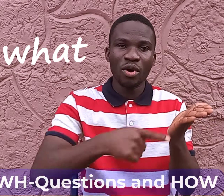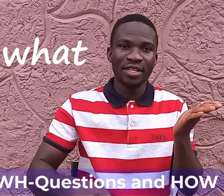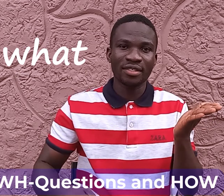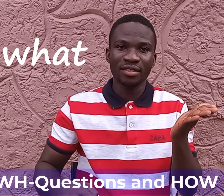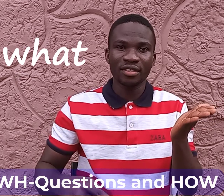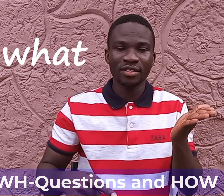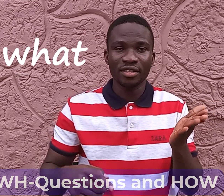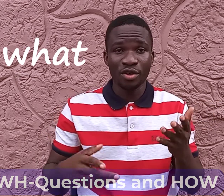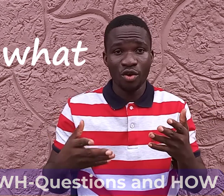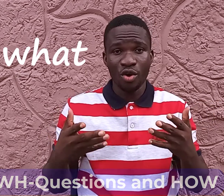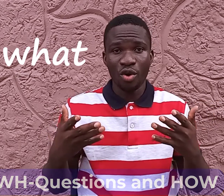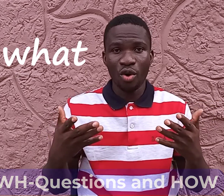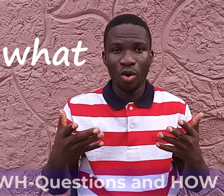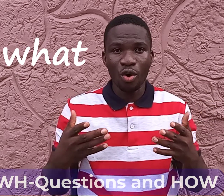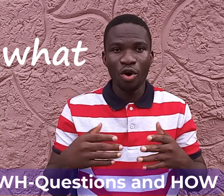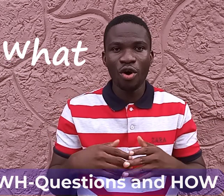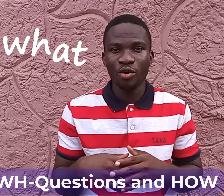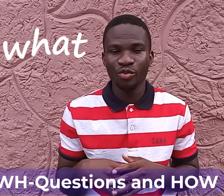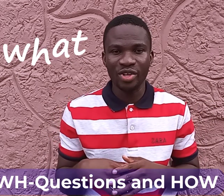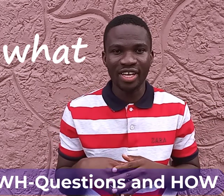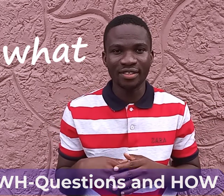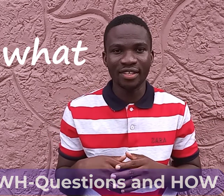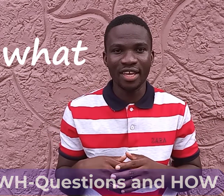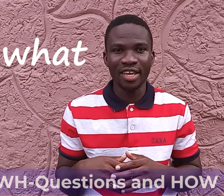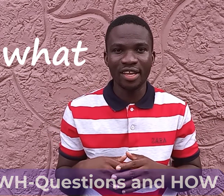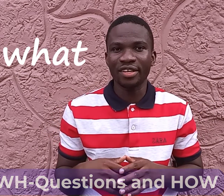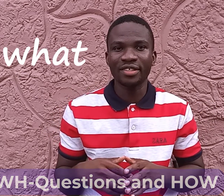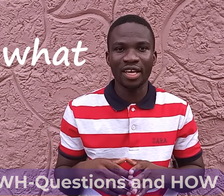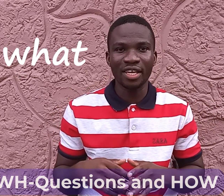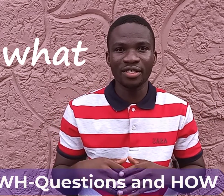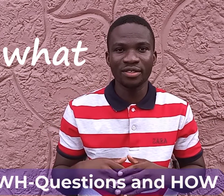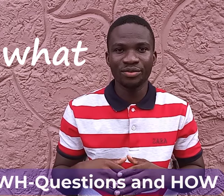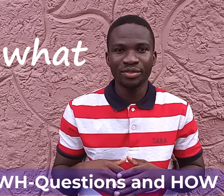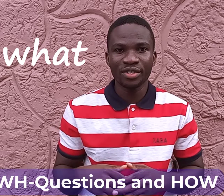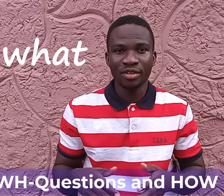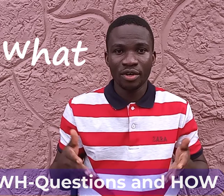what, or you can say another sign,